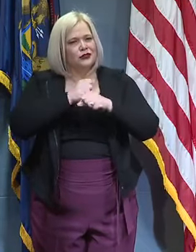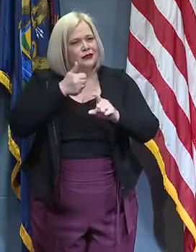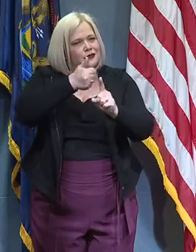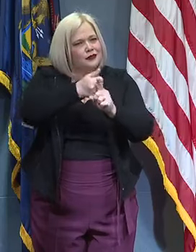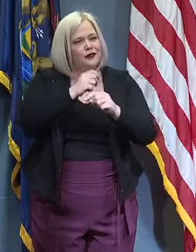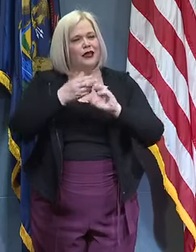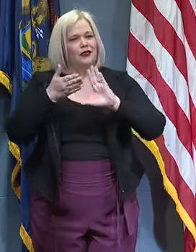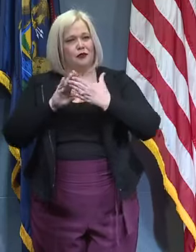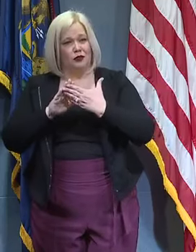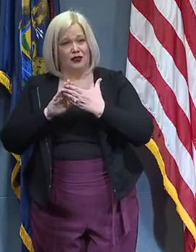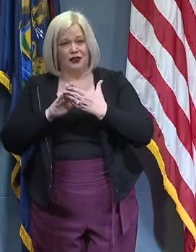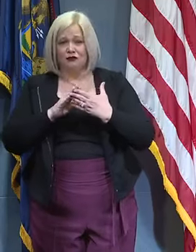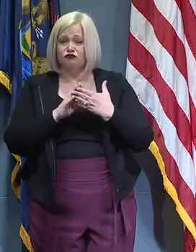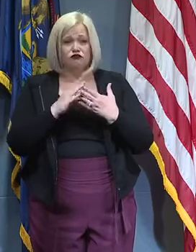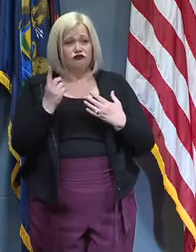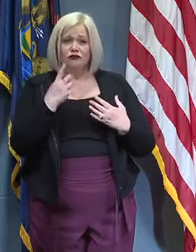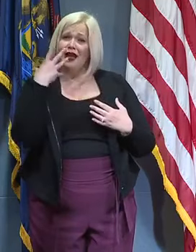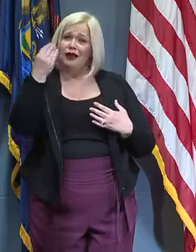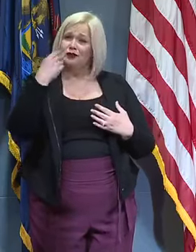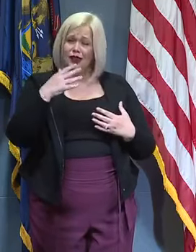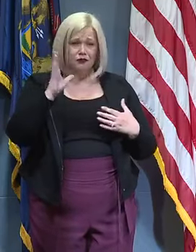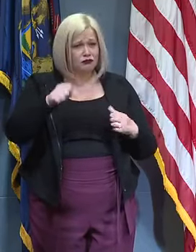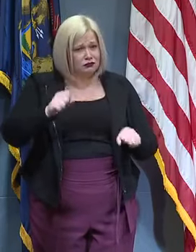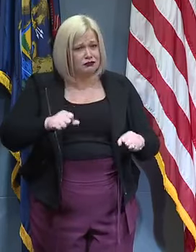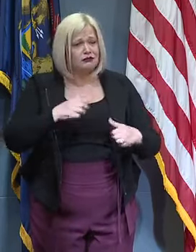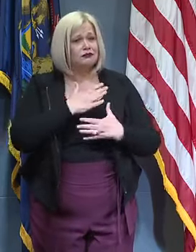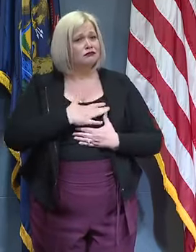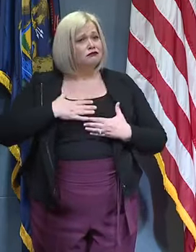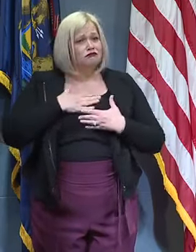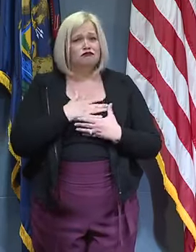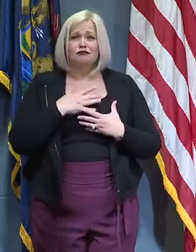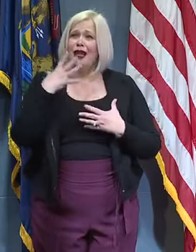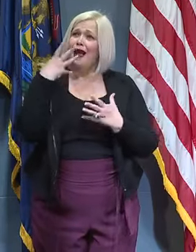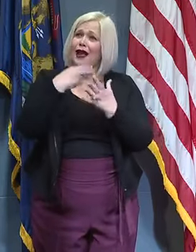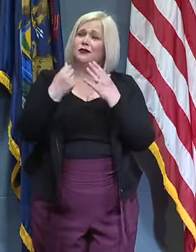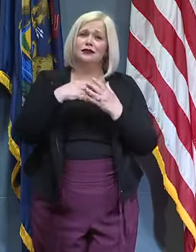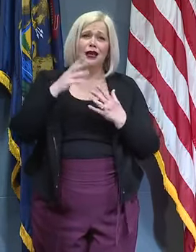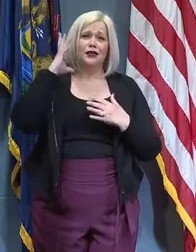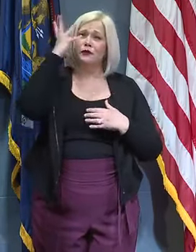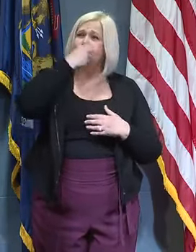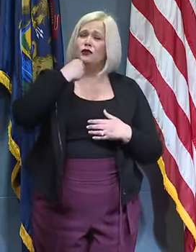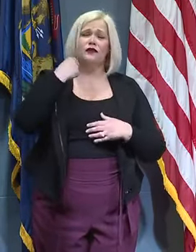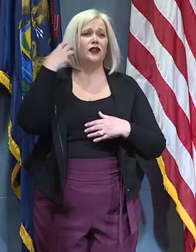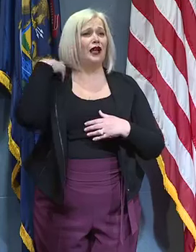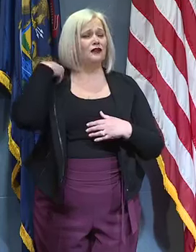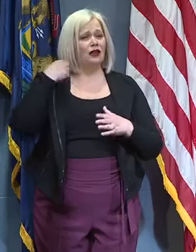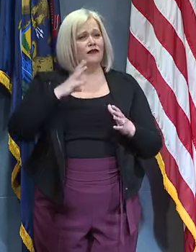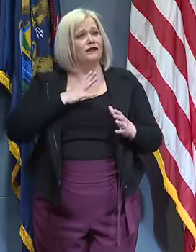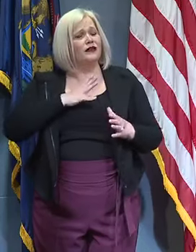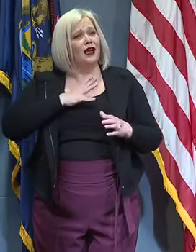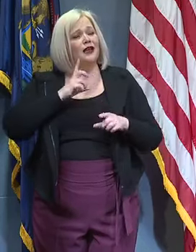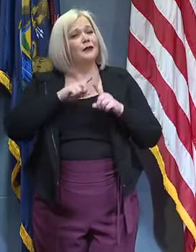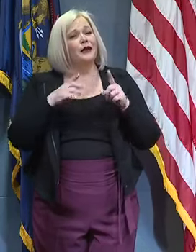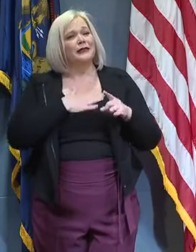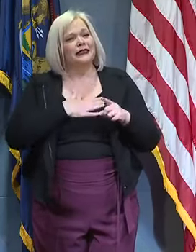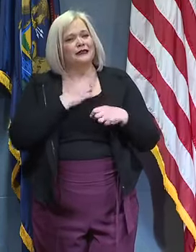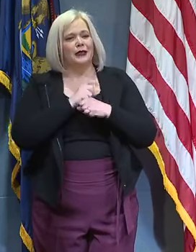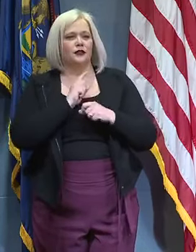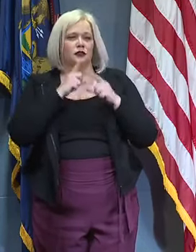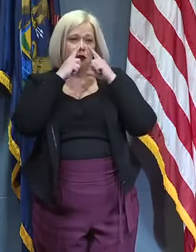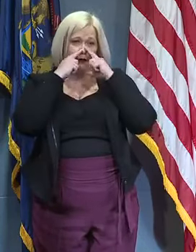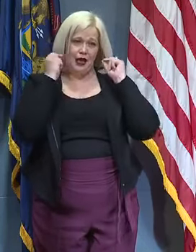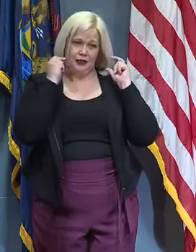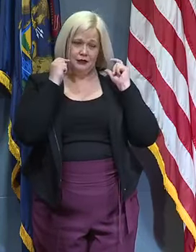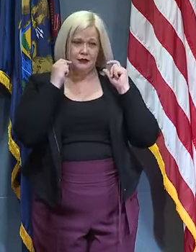outside and please enjoy the beautiful weather, but wear a mask if you are going to the grocery store. Maintain at least 6 feet of